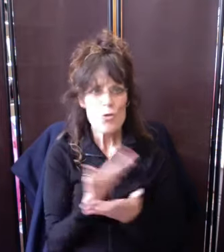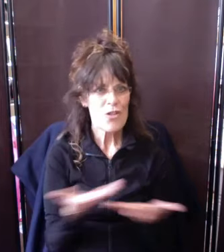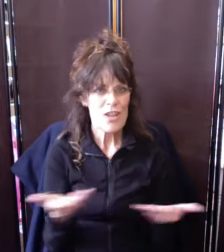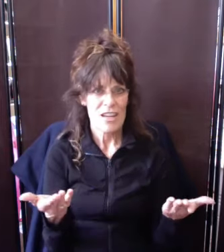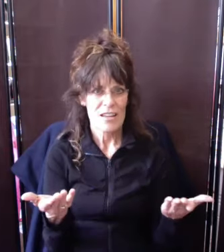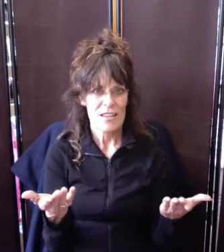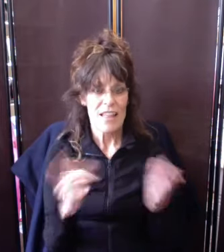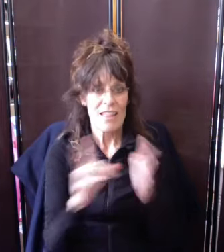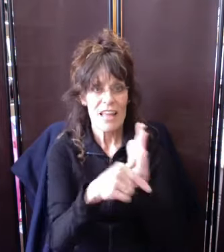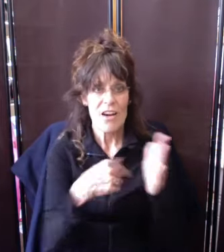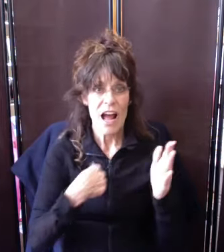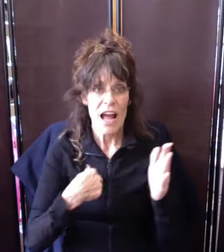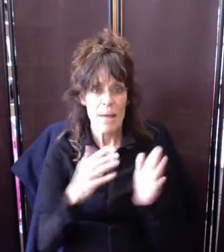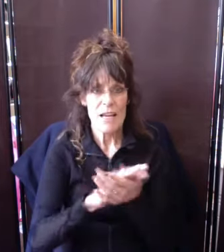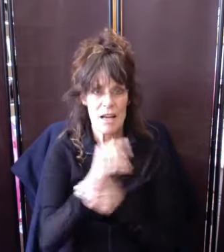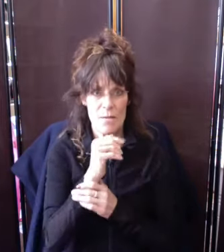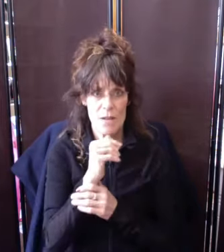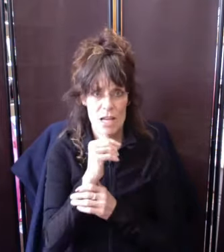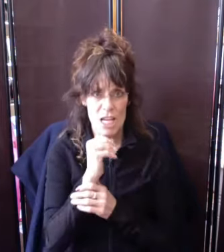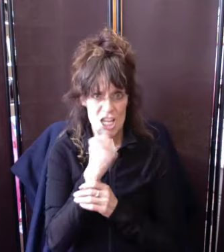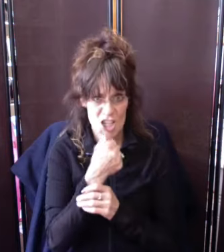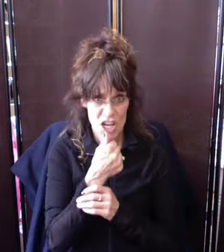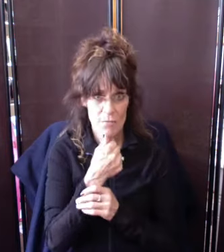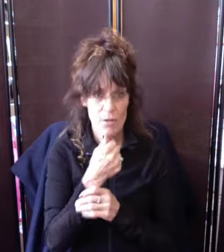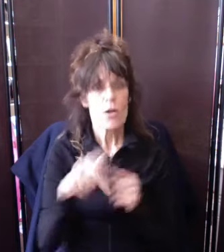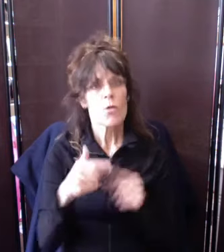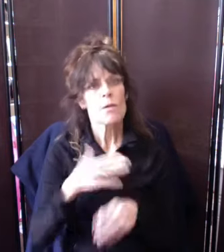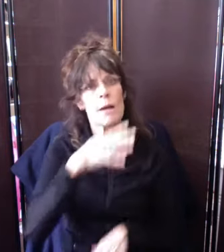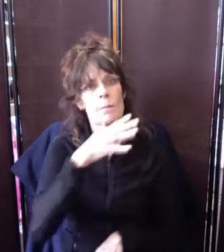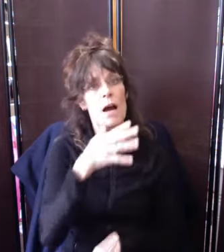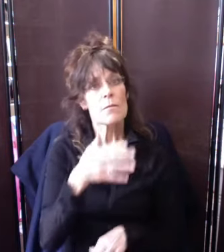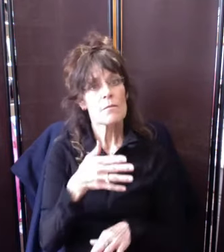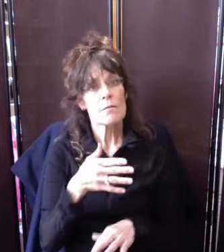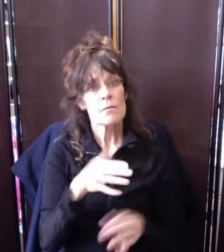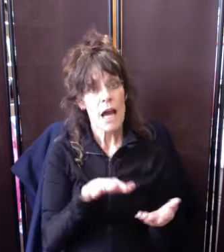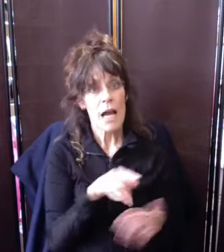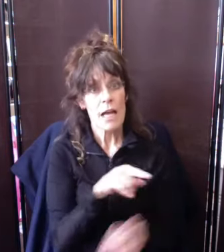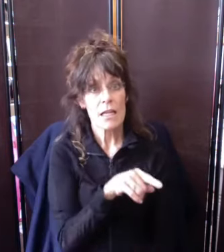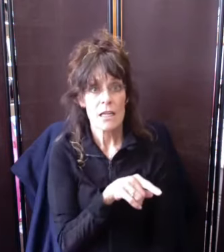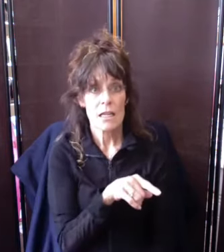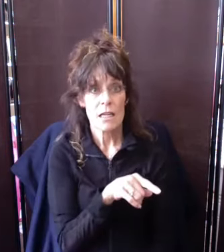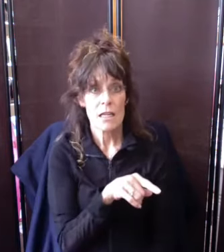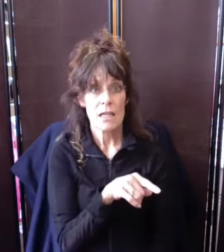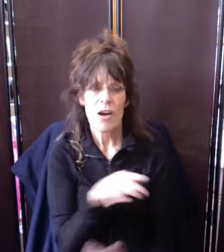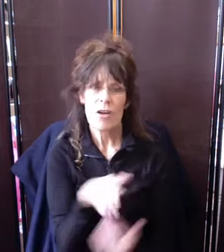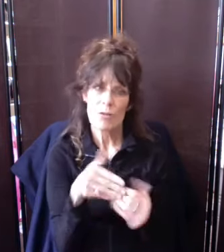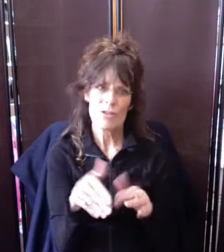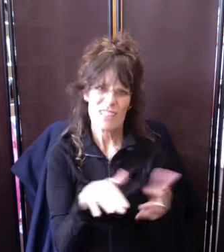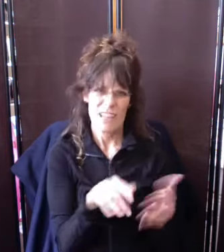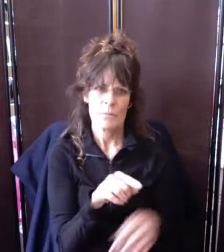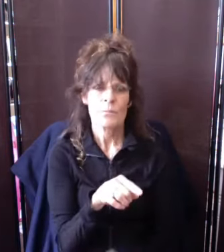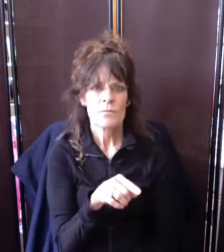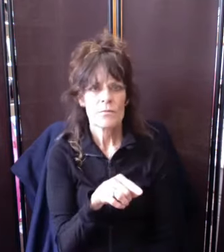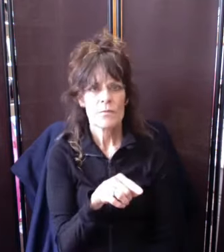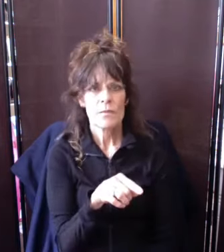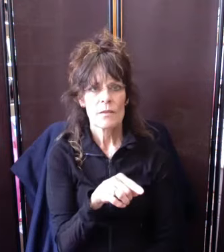of. And even, when my mom died, when she was getting close to death, she was very close actually to my